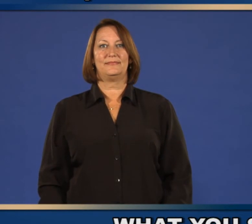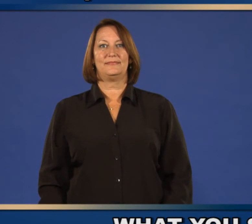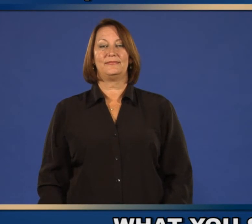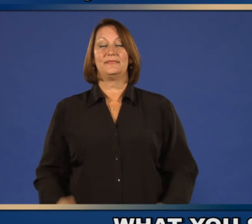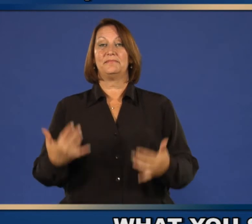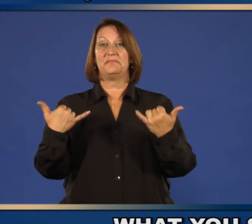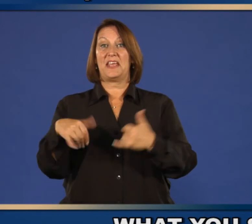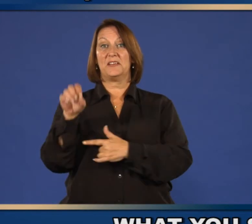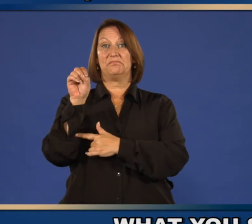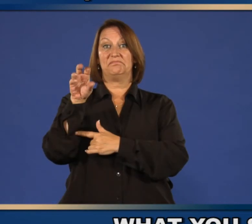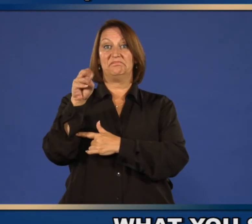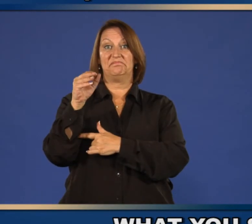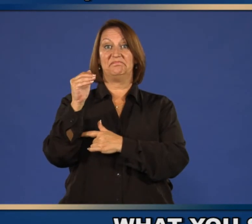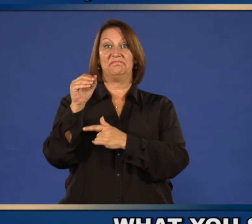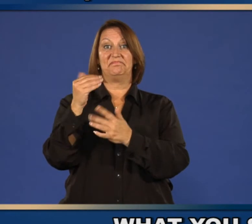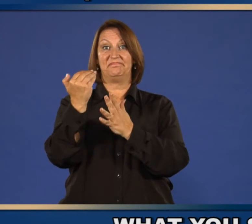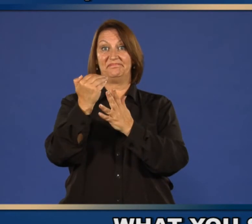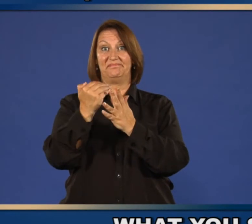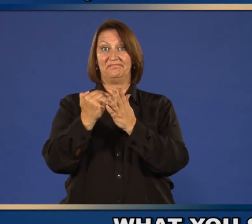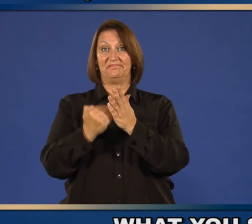What you should not do.